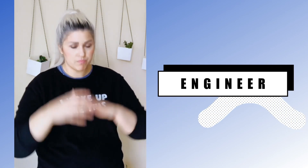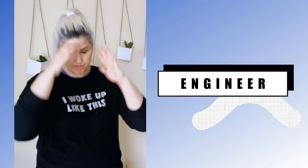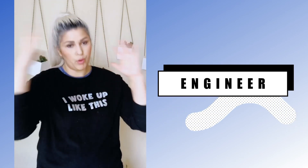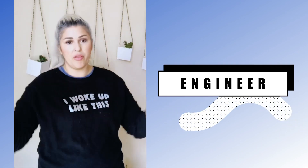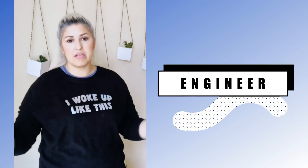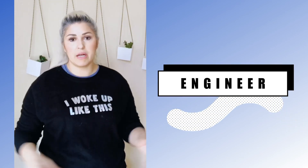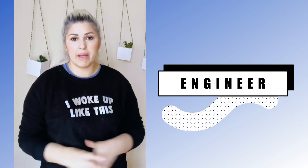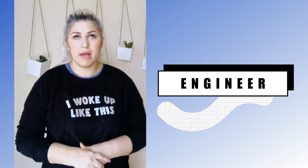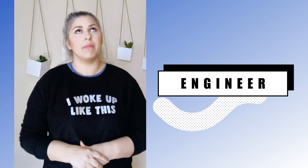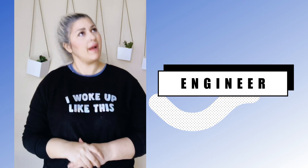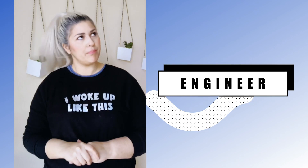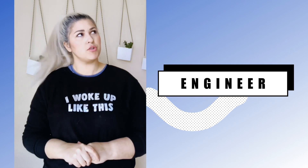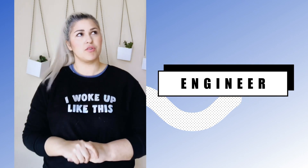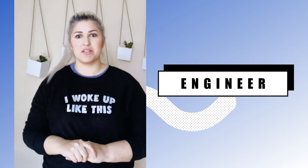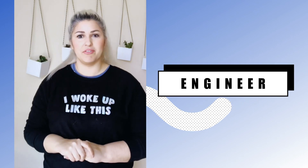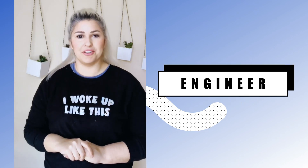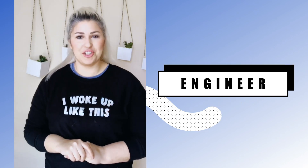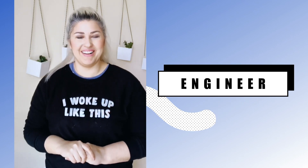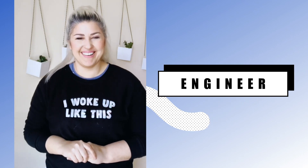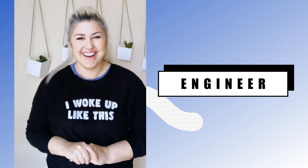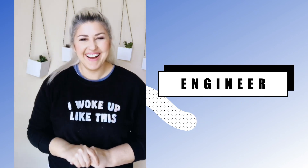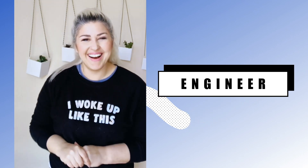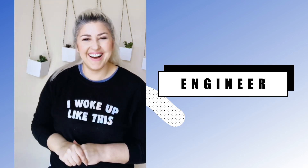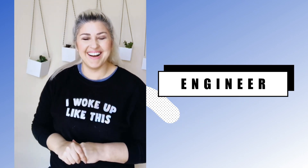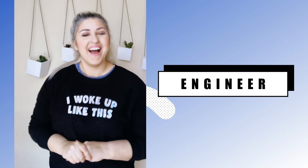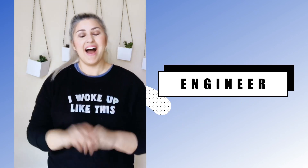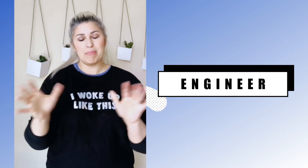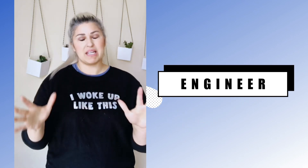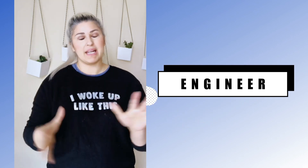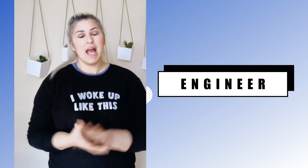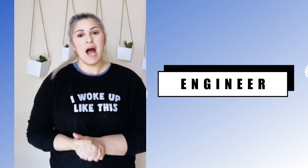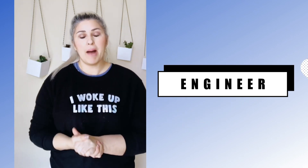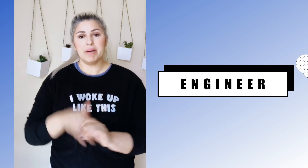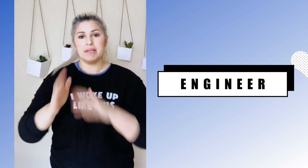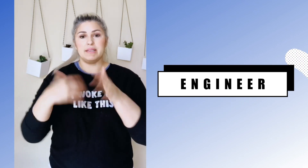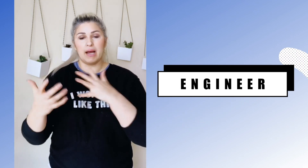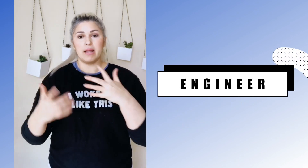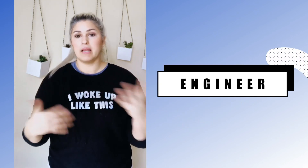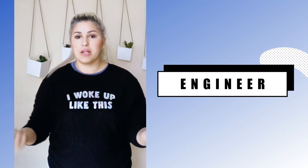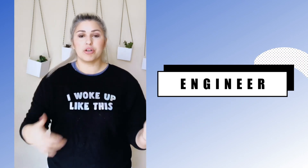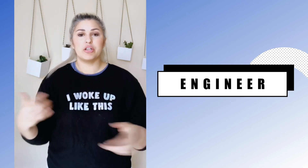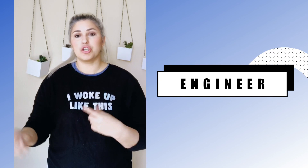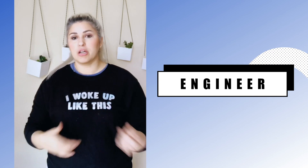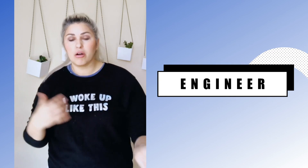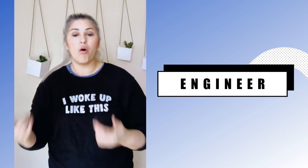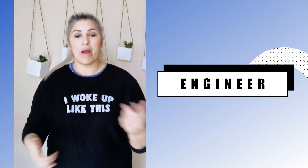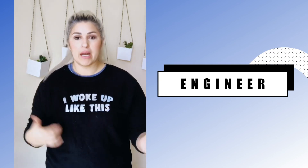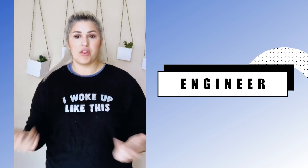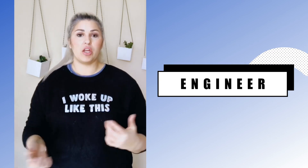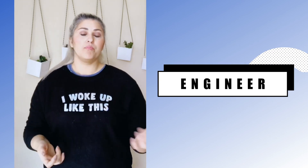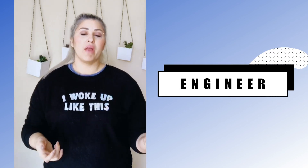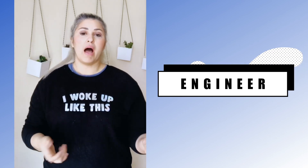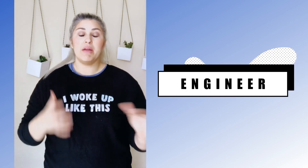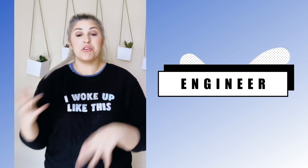I'm just pulling things out of my head. I'm pretty sure there's a civil engineer. I'm just kidding. But yeah, like electrical engineer, all that